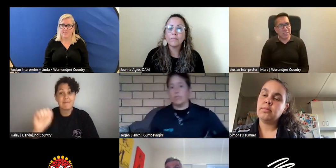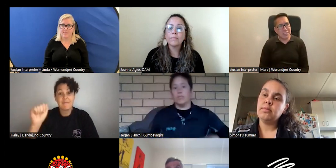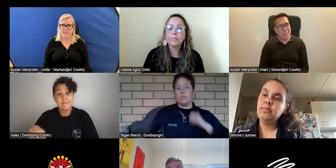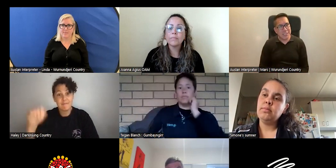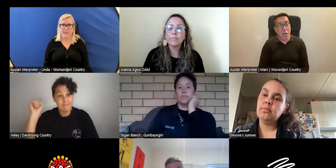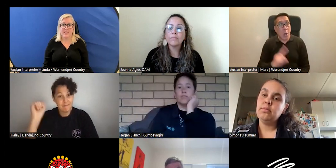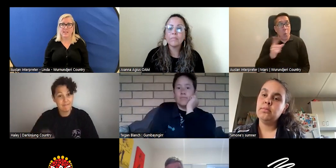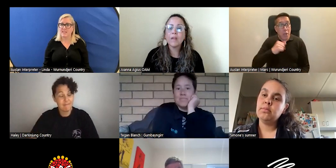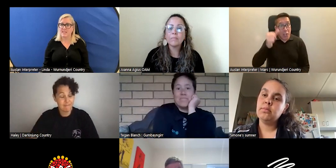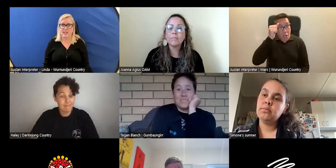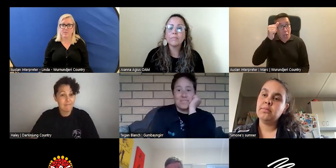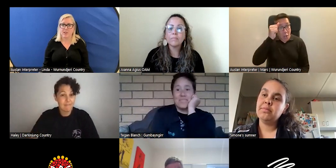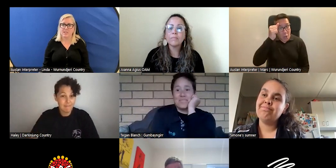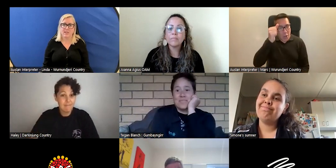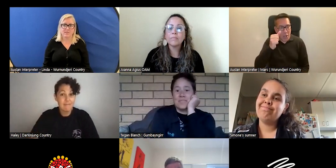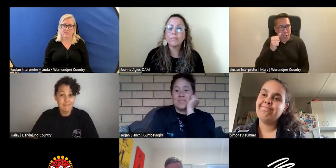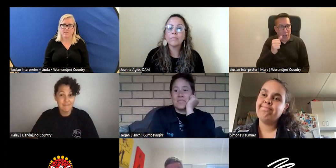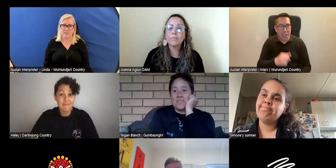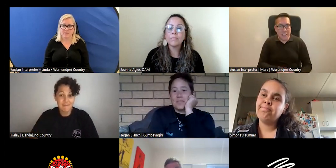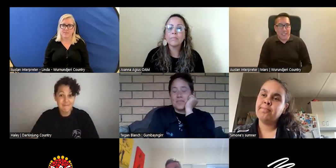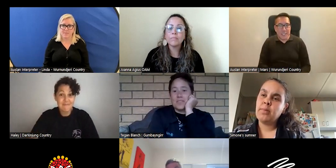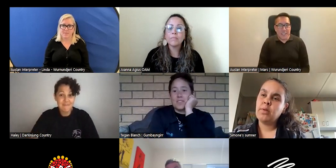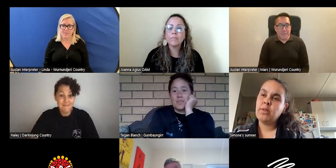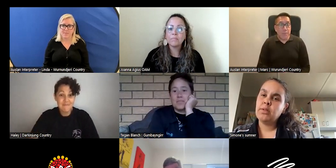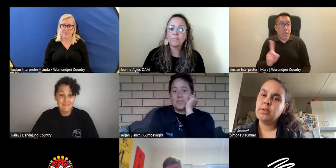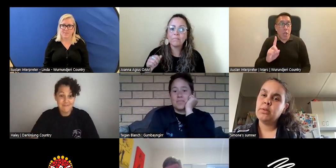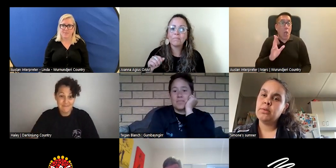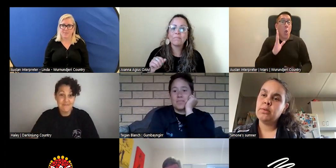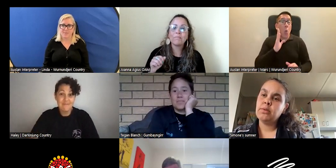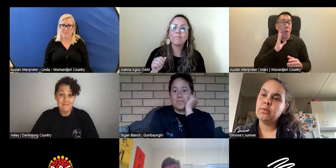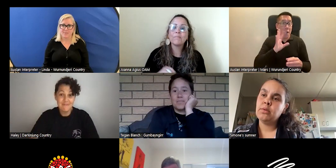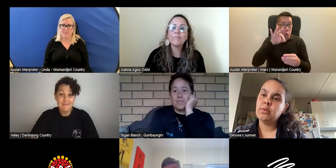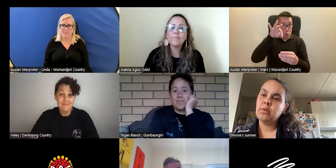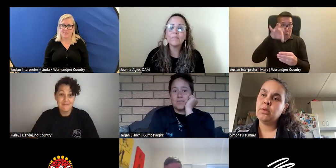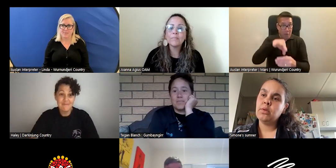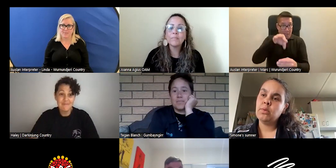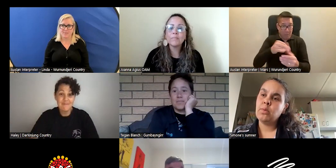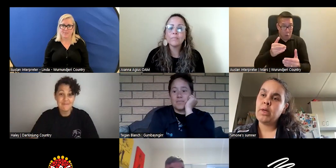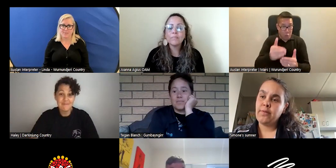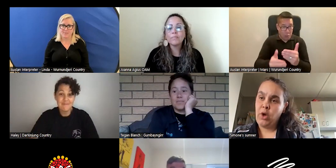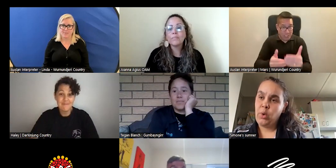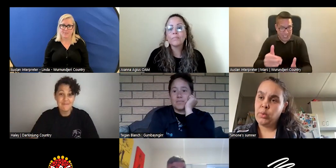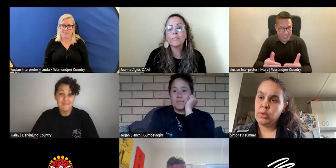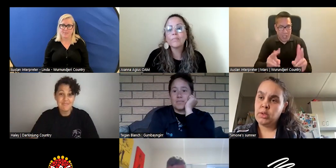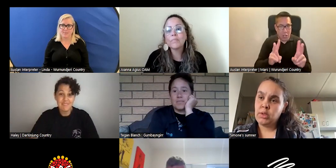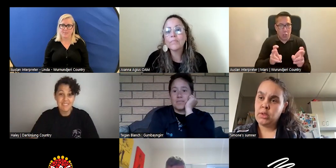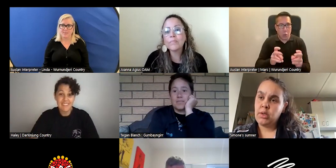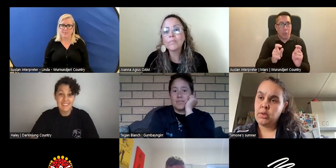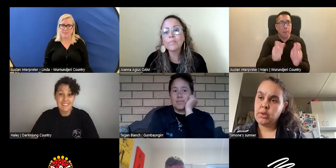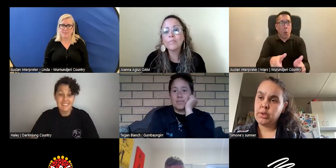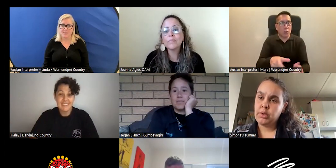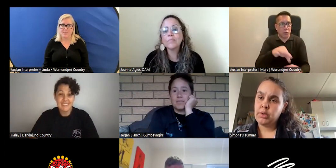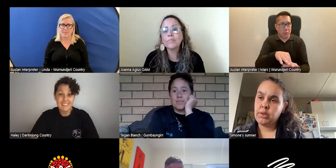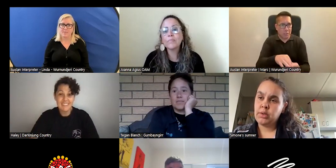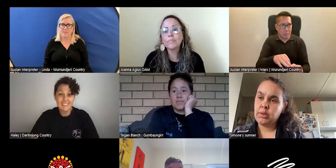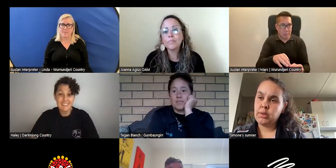What we know is when we get to the referendum, right, Dan. Once we get to the referendum process, what they call the post-referendum